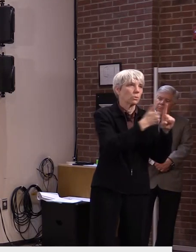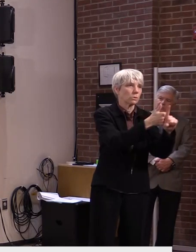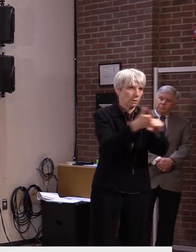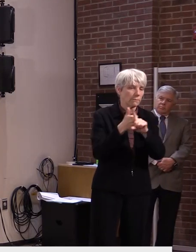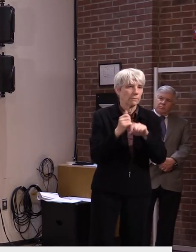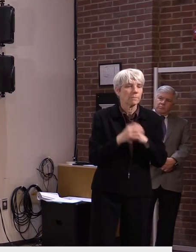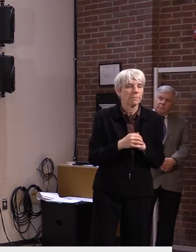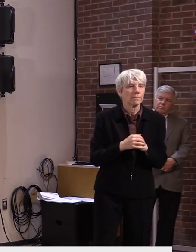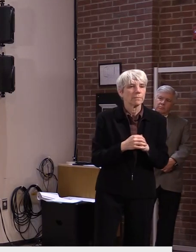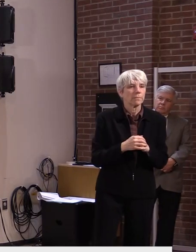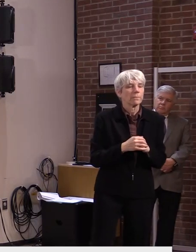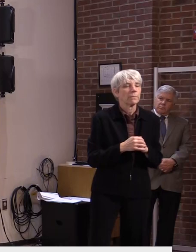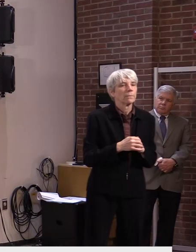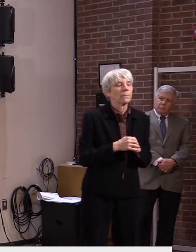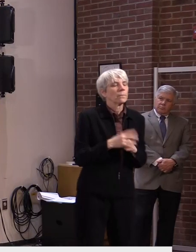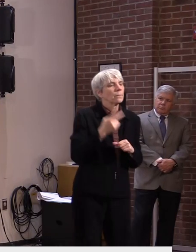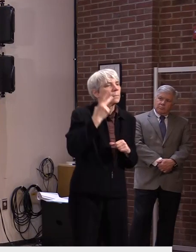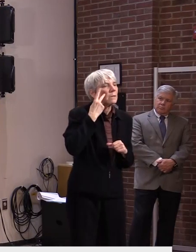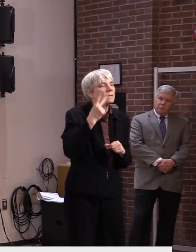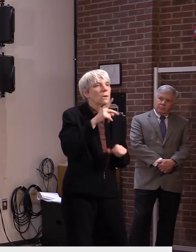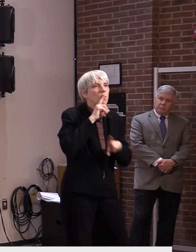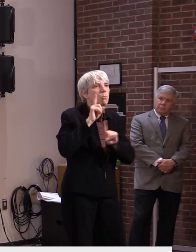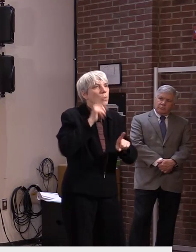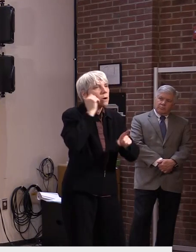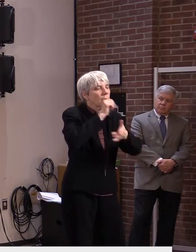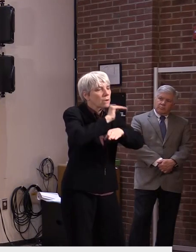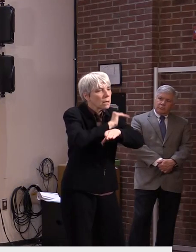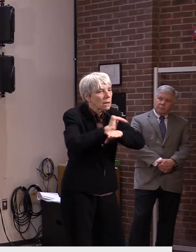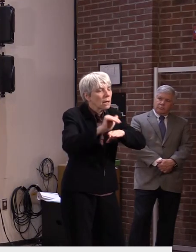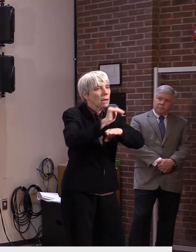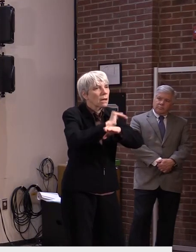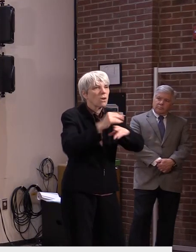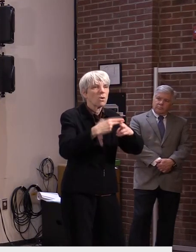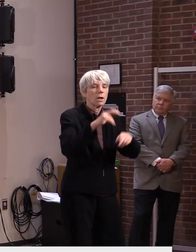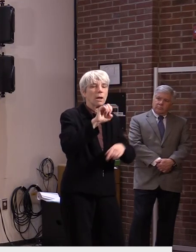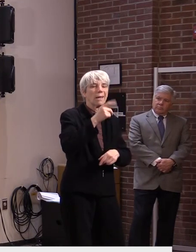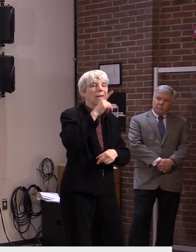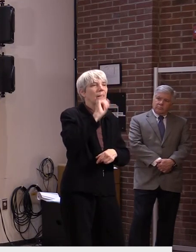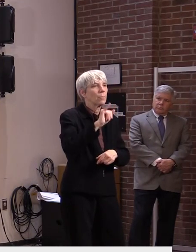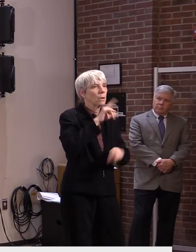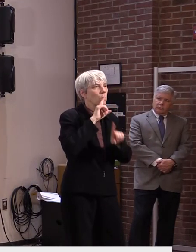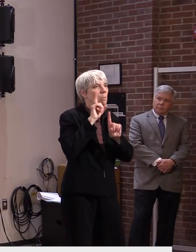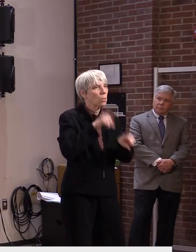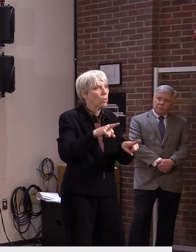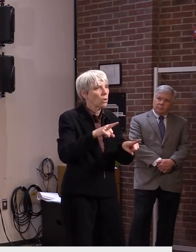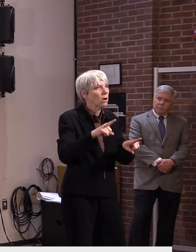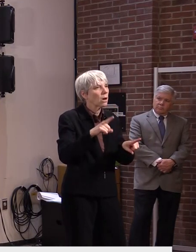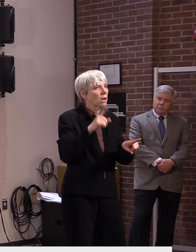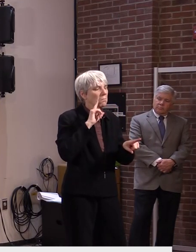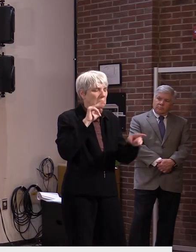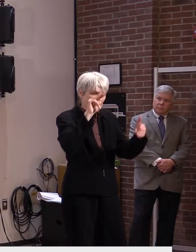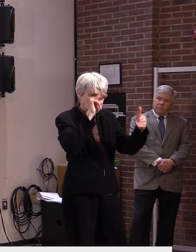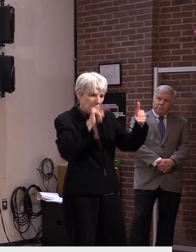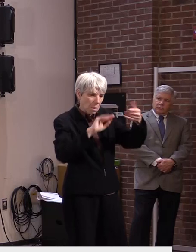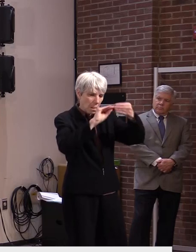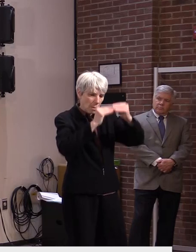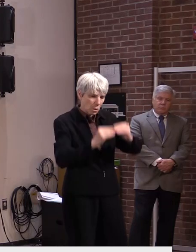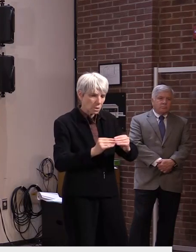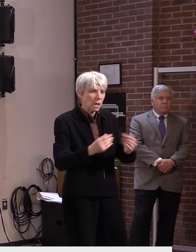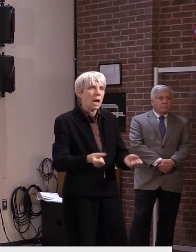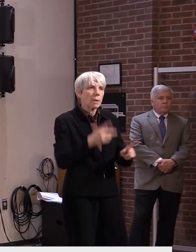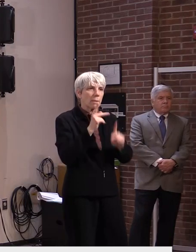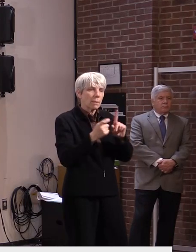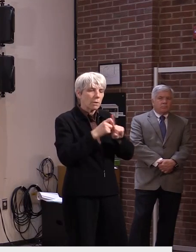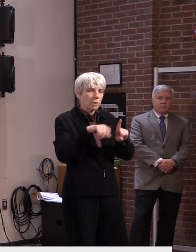the Epi report on a nightly basis, I watch the number of out-of-state COVID